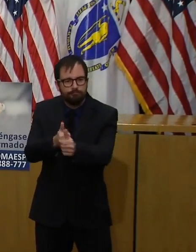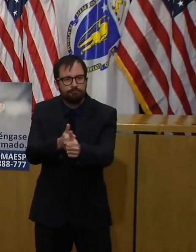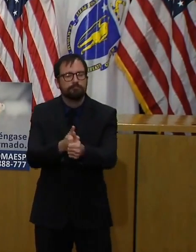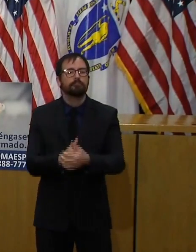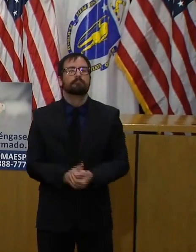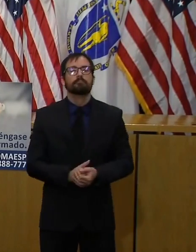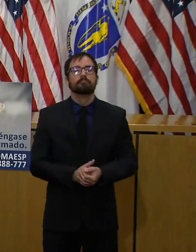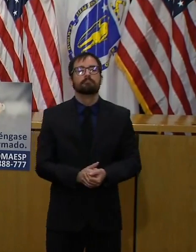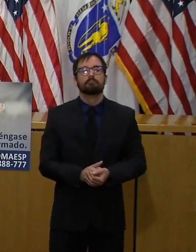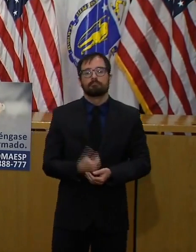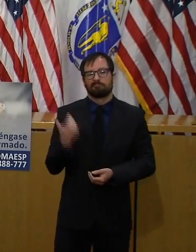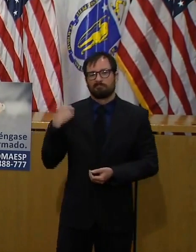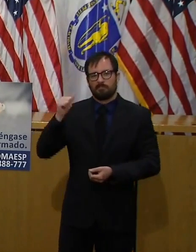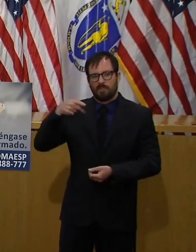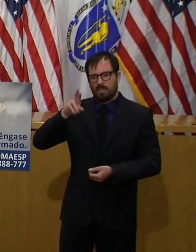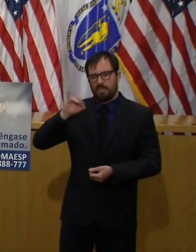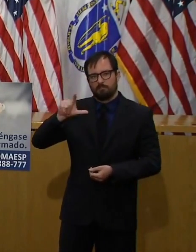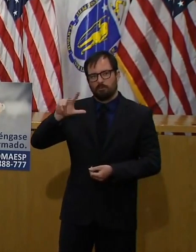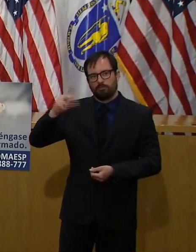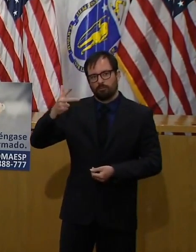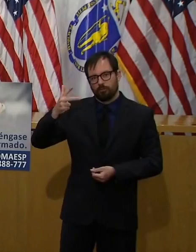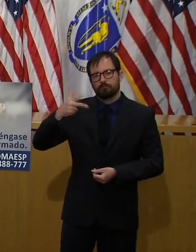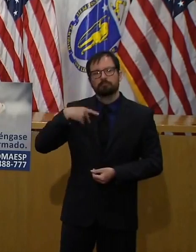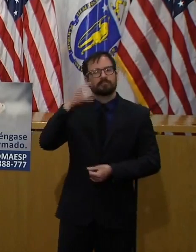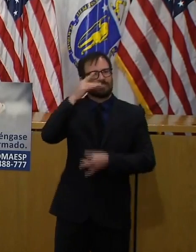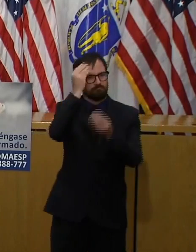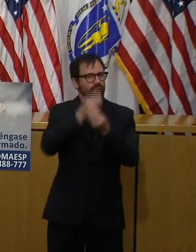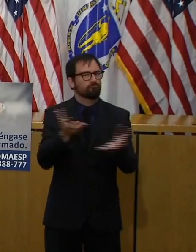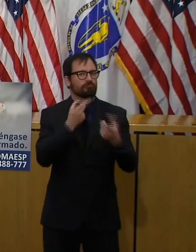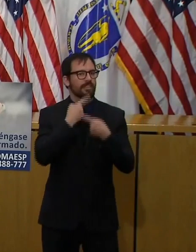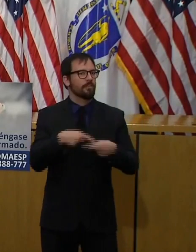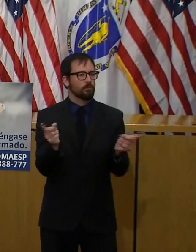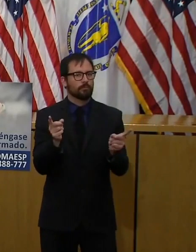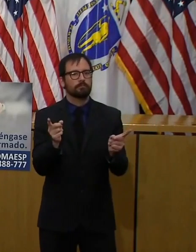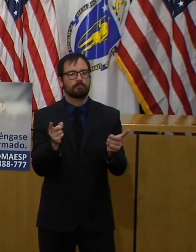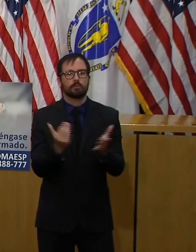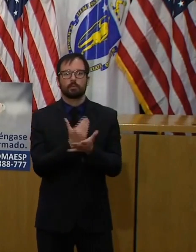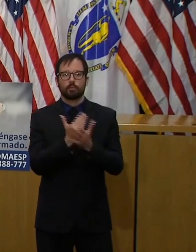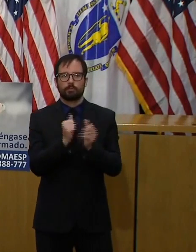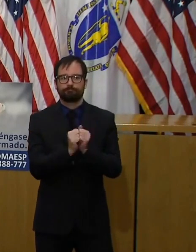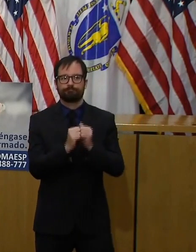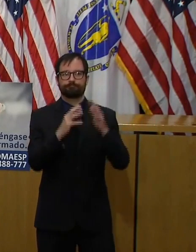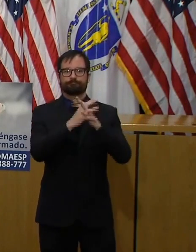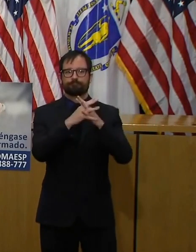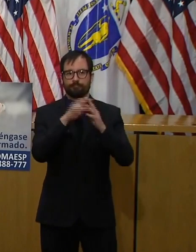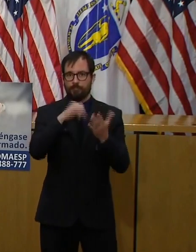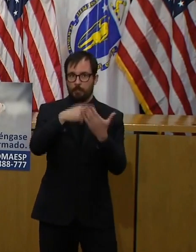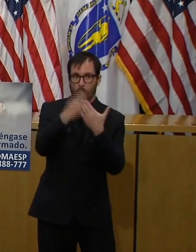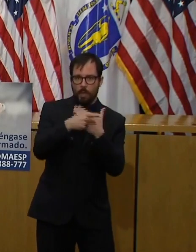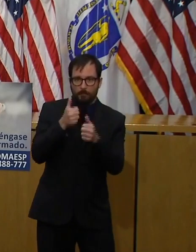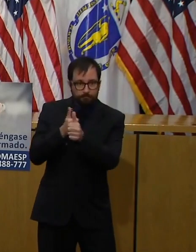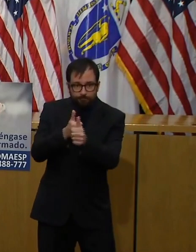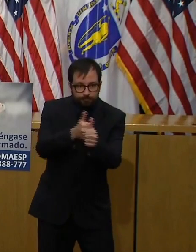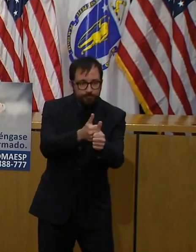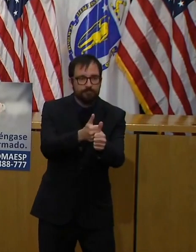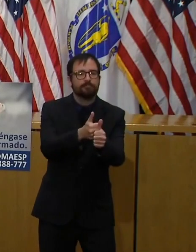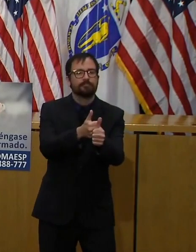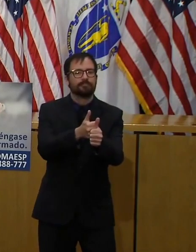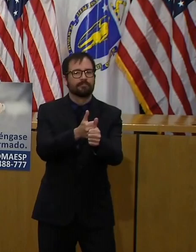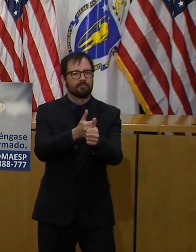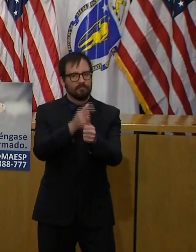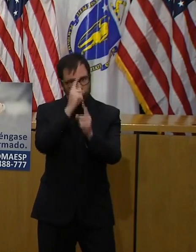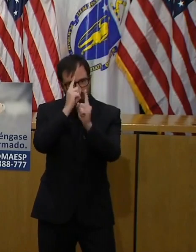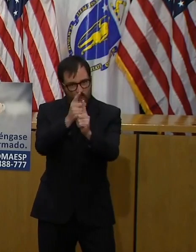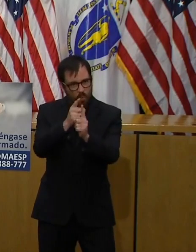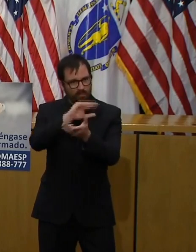to help mitigate the spread of COVID-19 through contact tracing. Working with Partners in Health, Massachusetts is the first